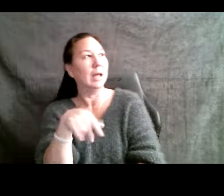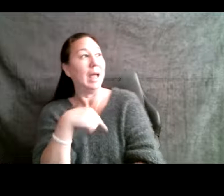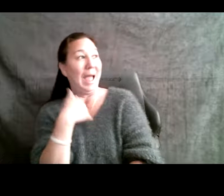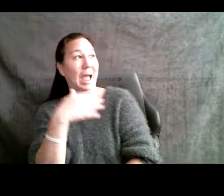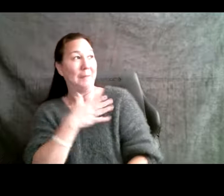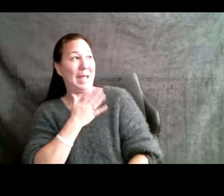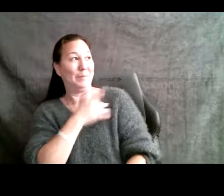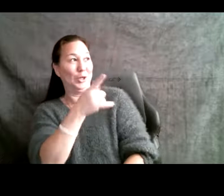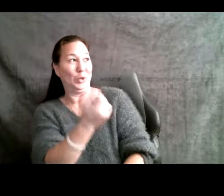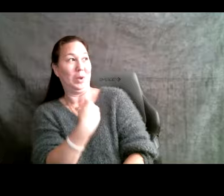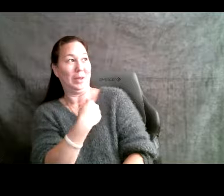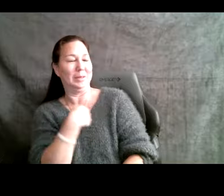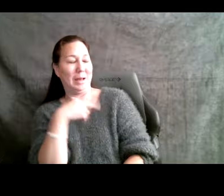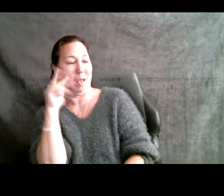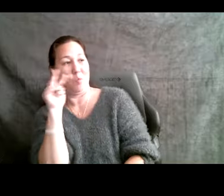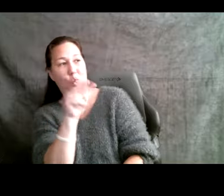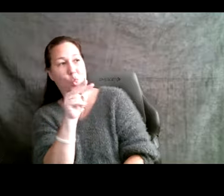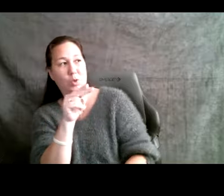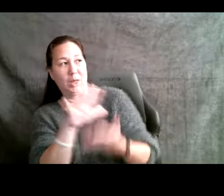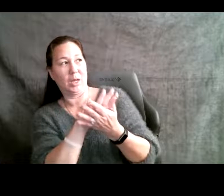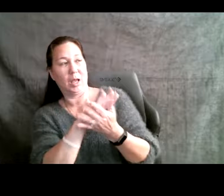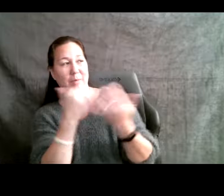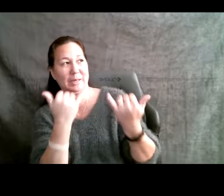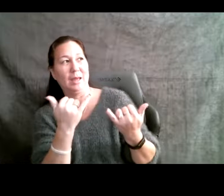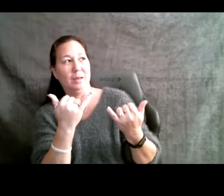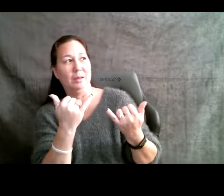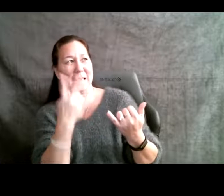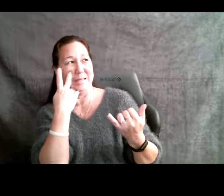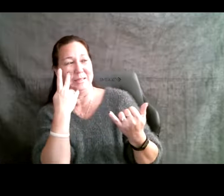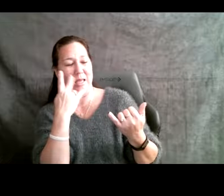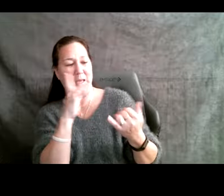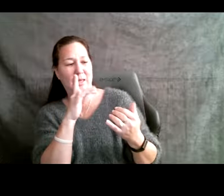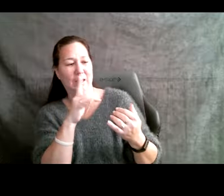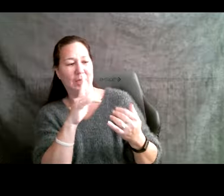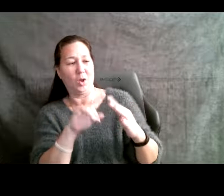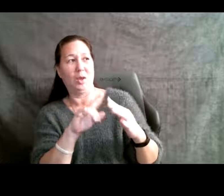just glancing through the document now, and I see that very early on, it